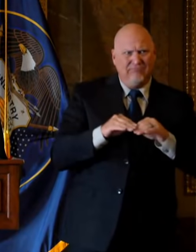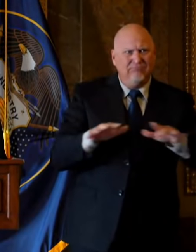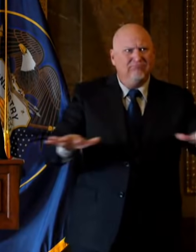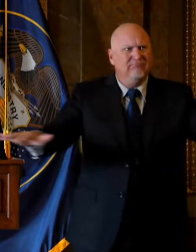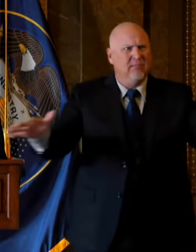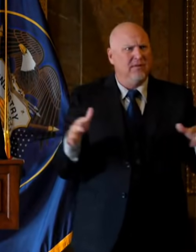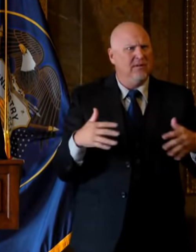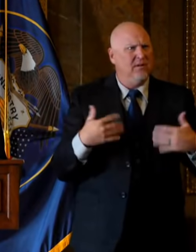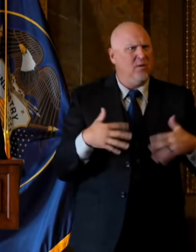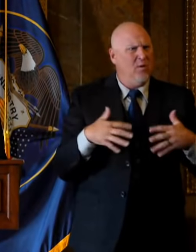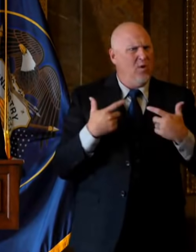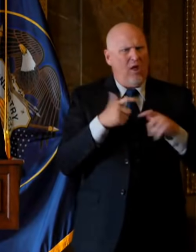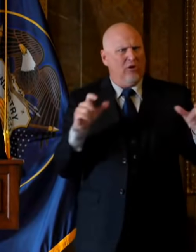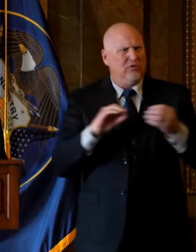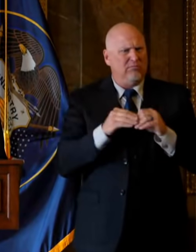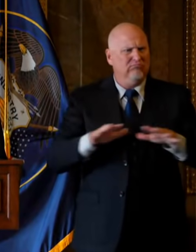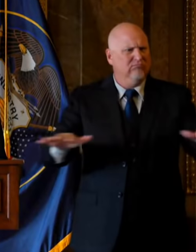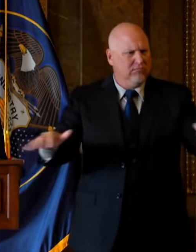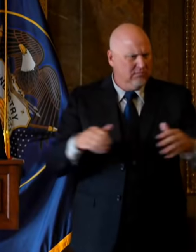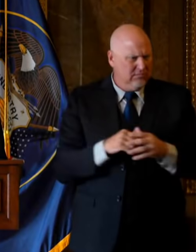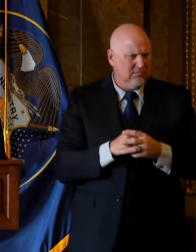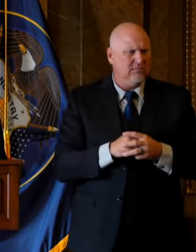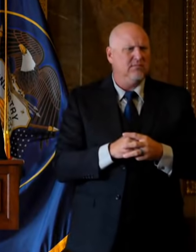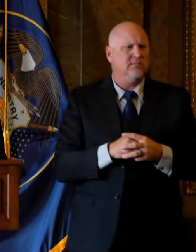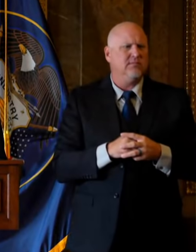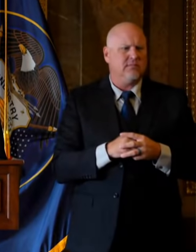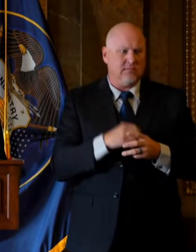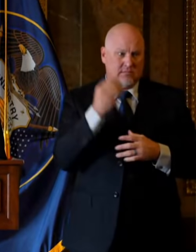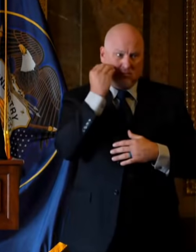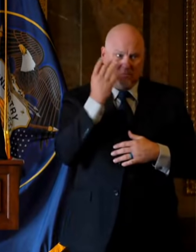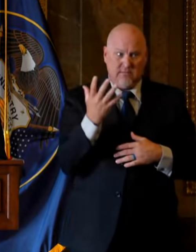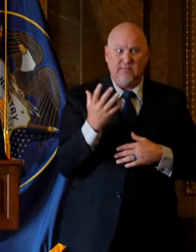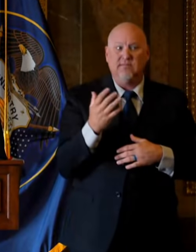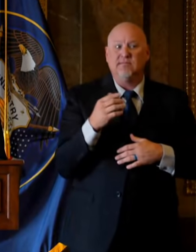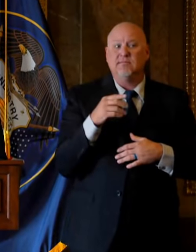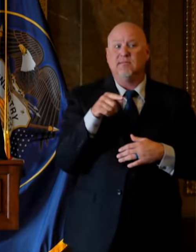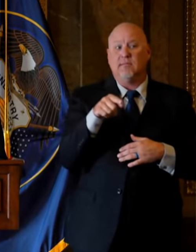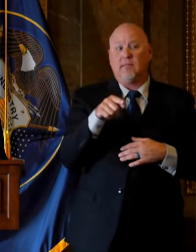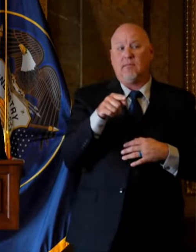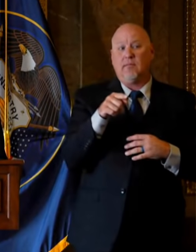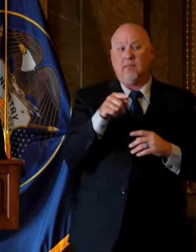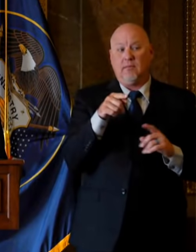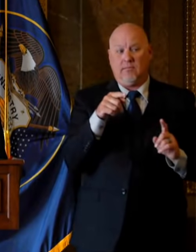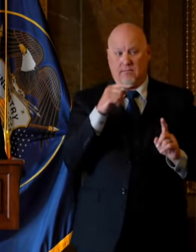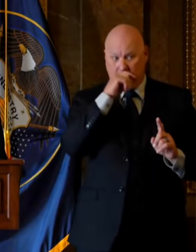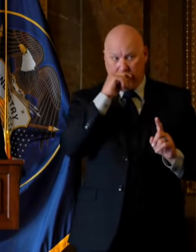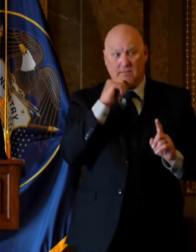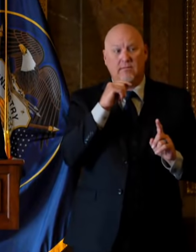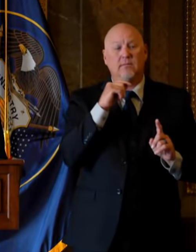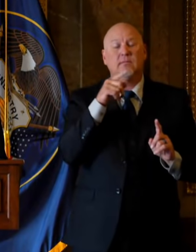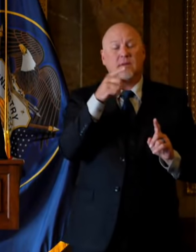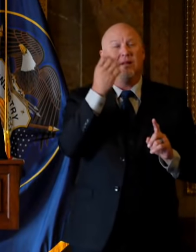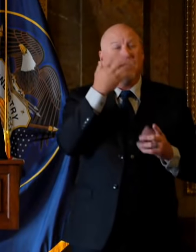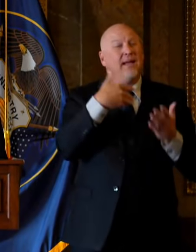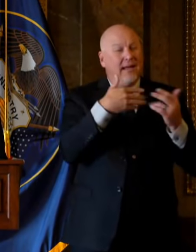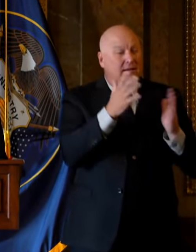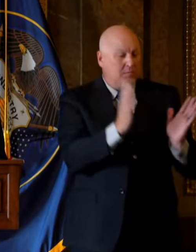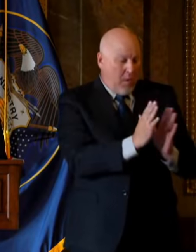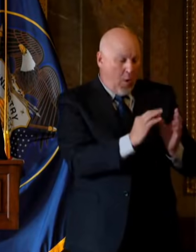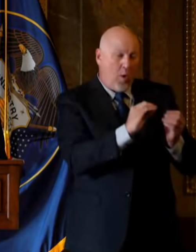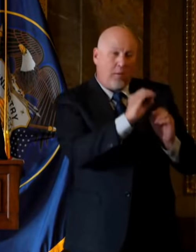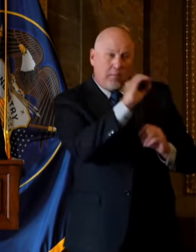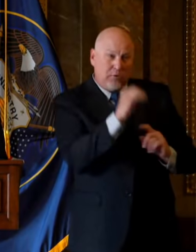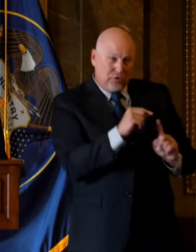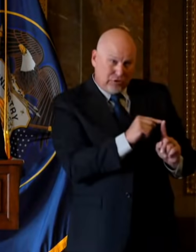low statistical number can result in a high number of hospitalizations because so many